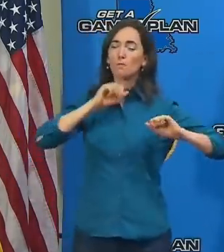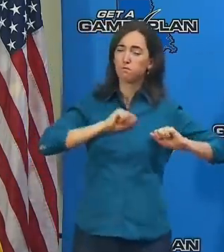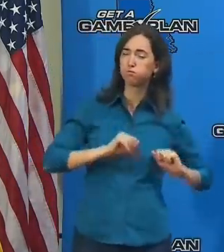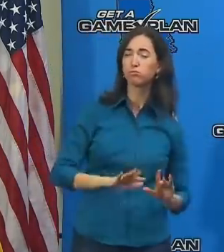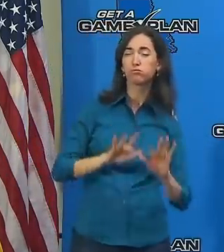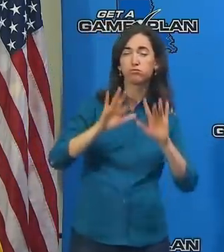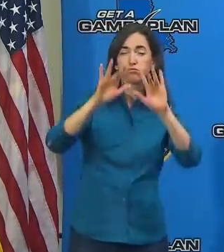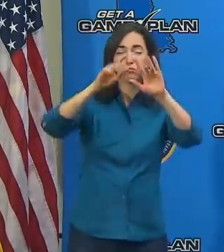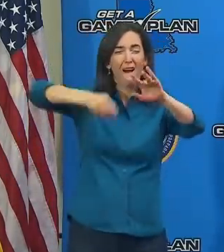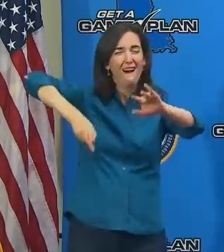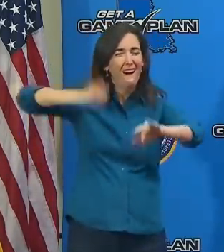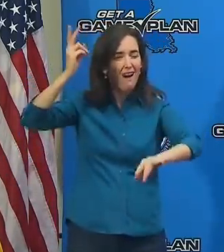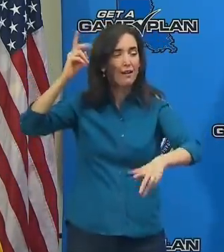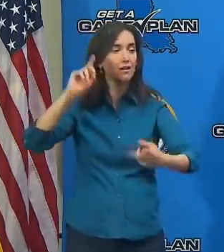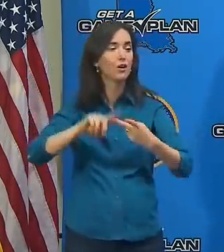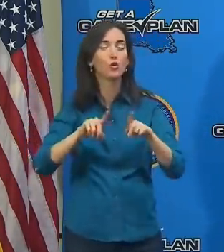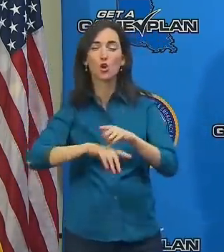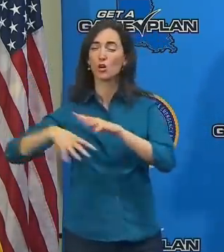good news is,